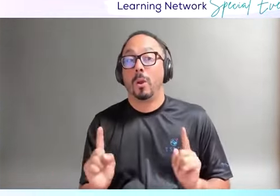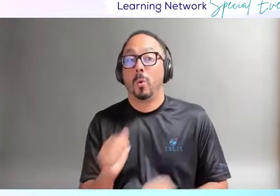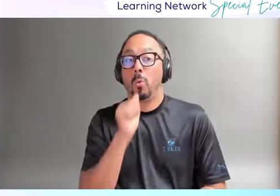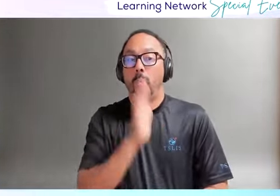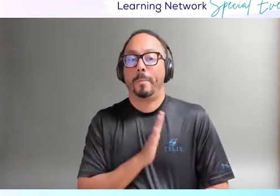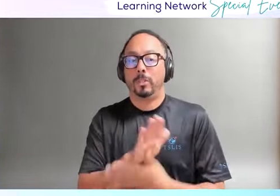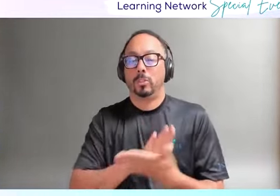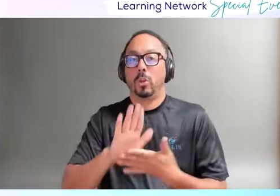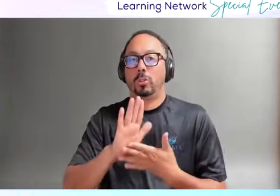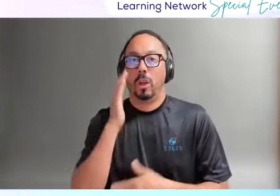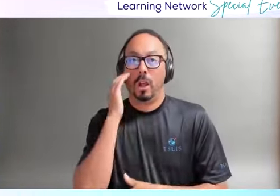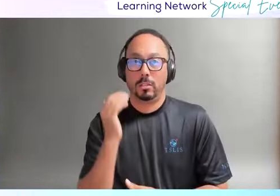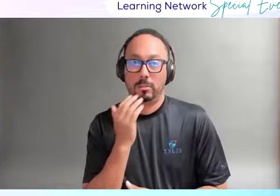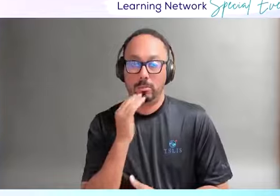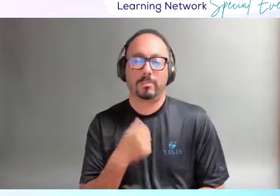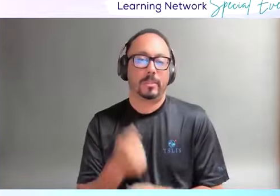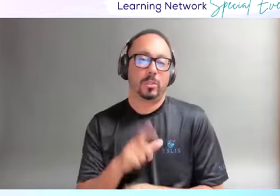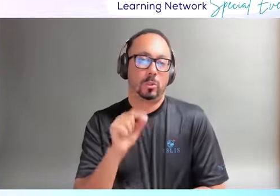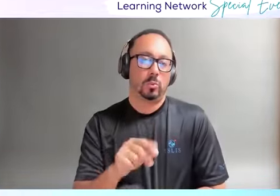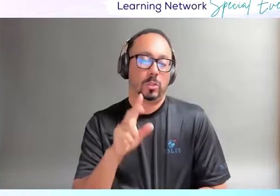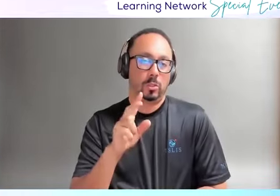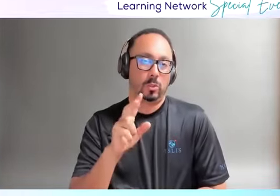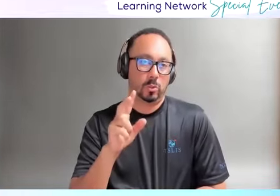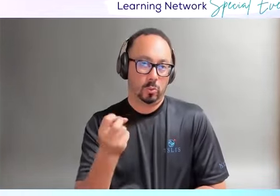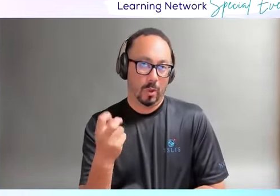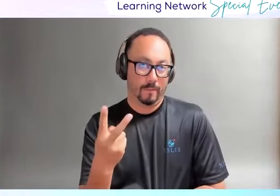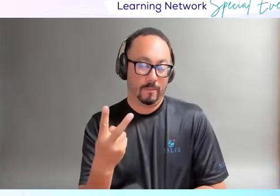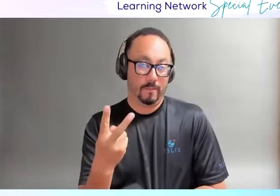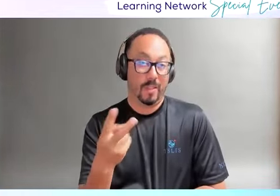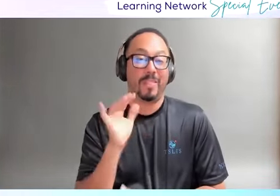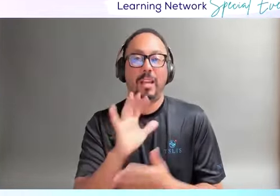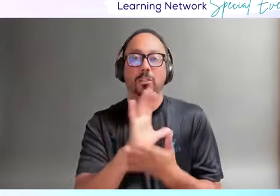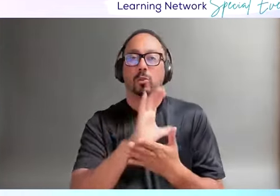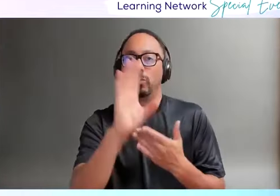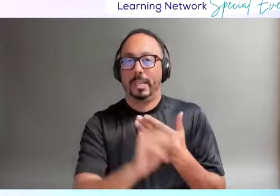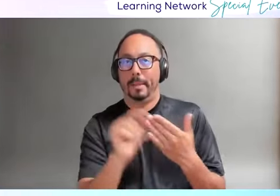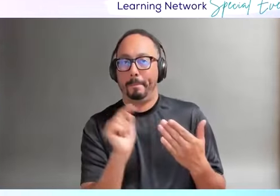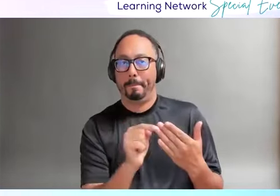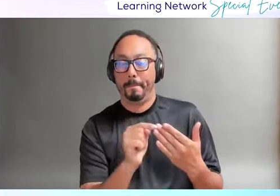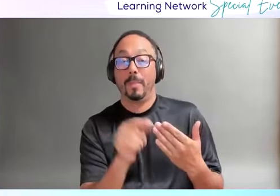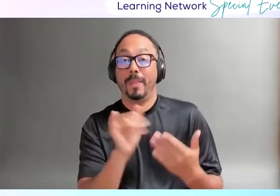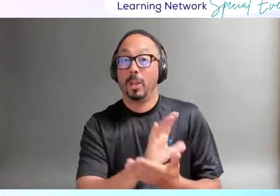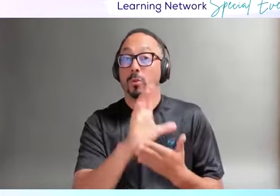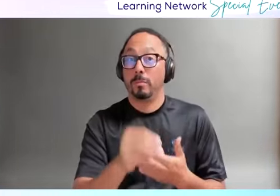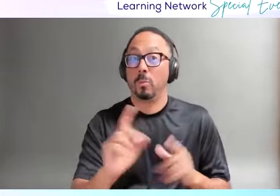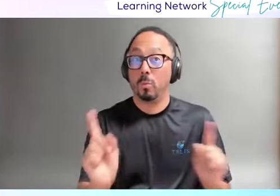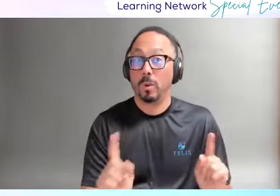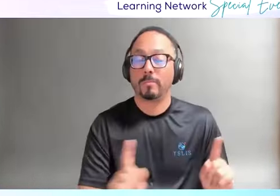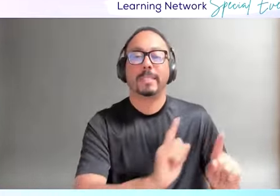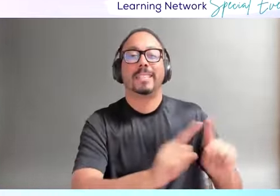2012, which is a curriculum which was often taken around to various shelters and GBV